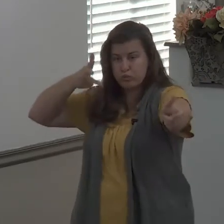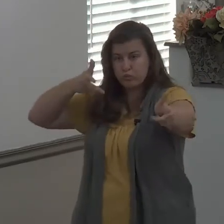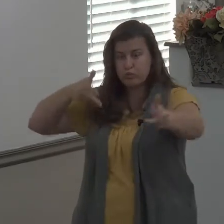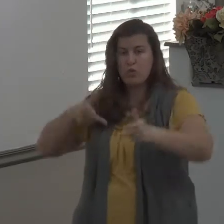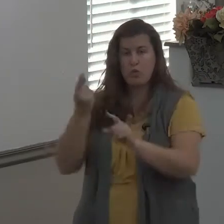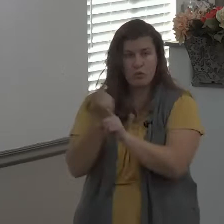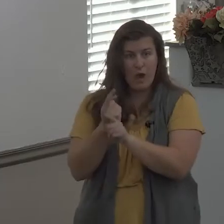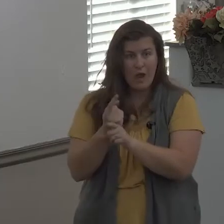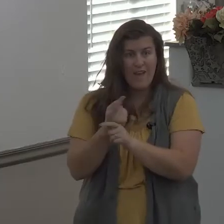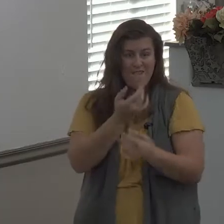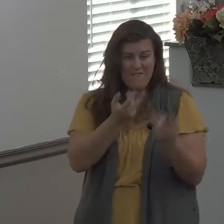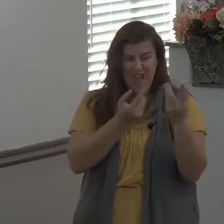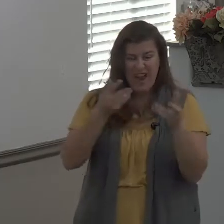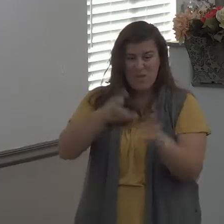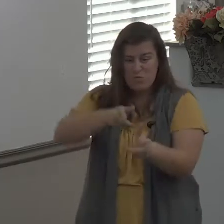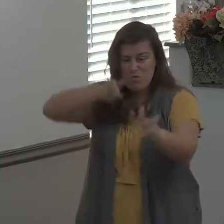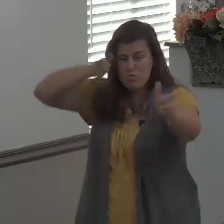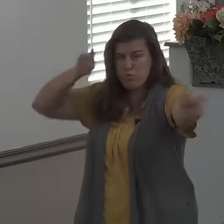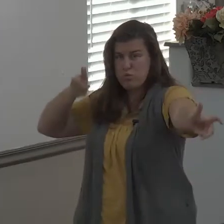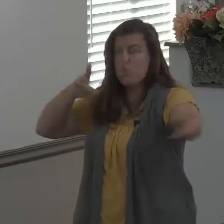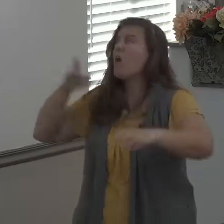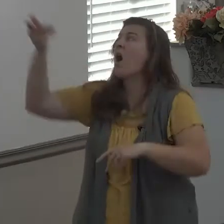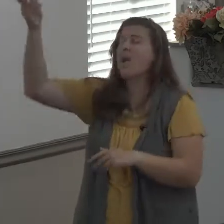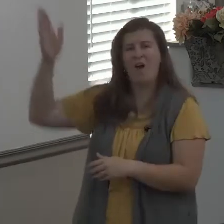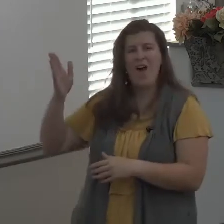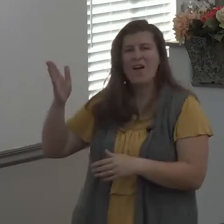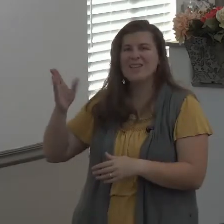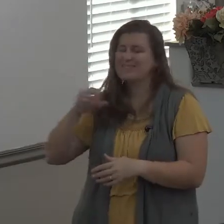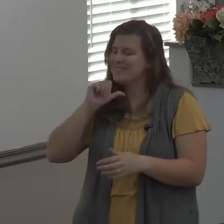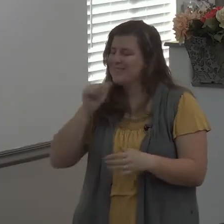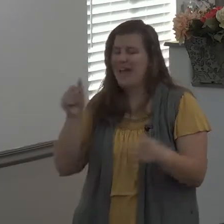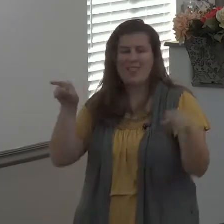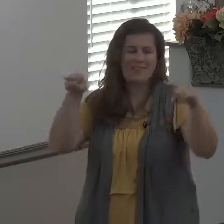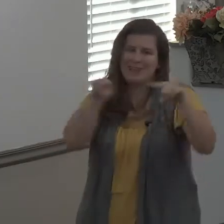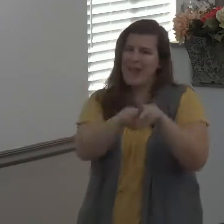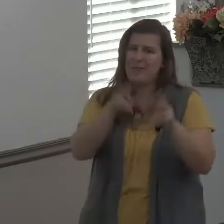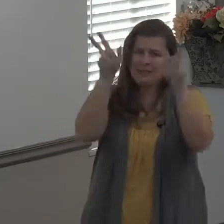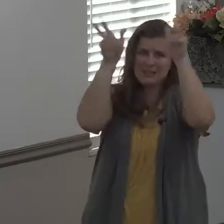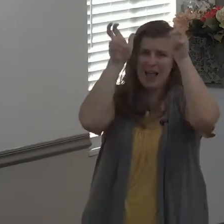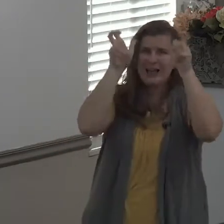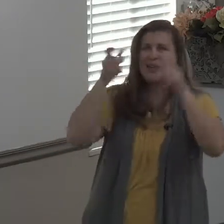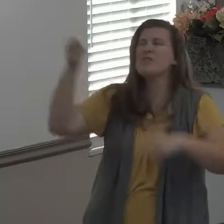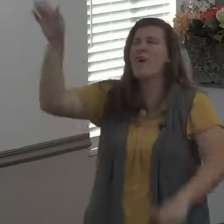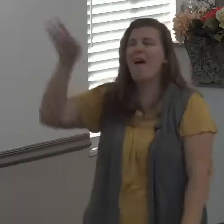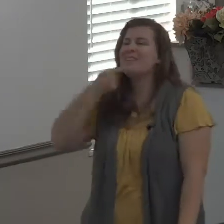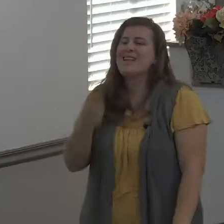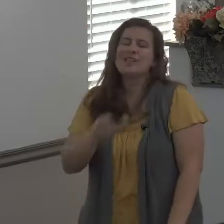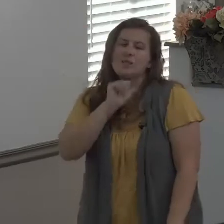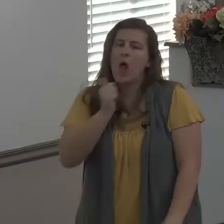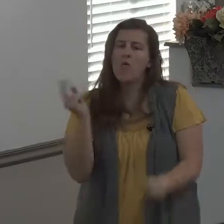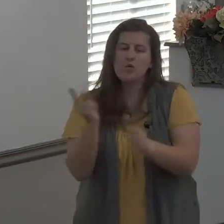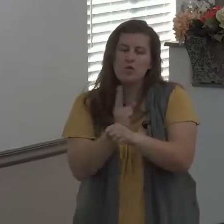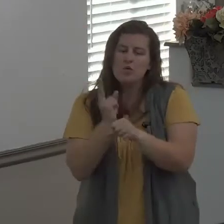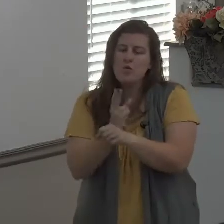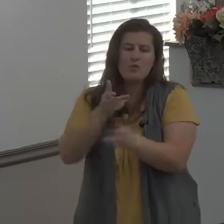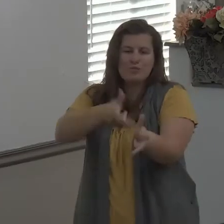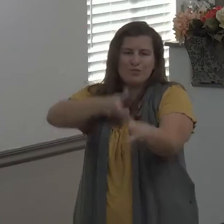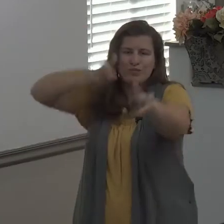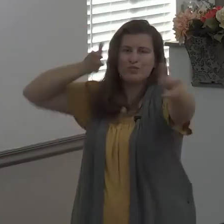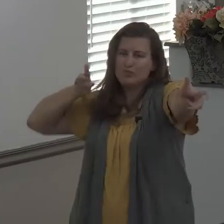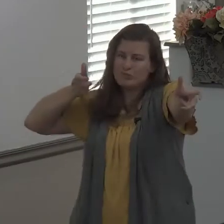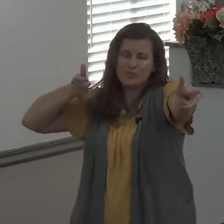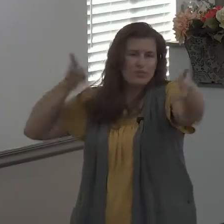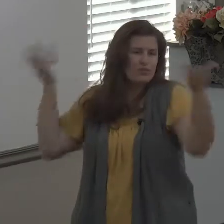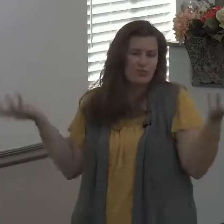uses? He uses arrows. He's launching those fiery darts, and our God is nothing like the God of this world,